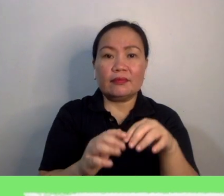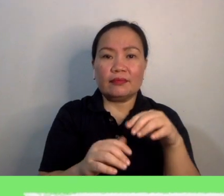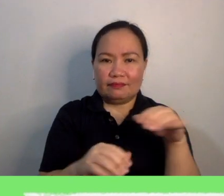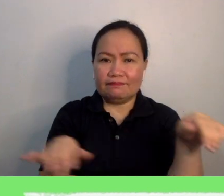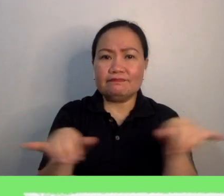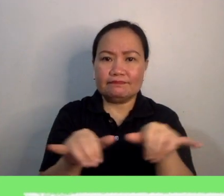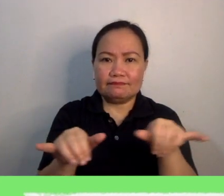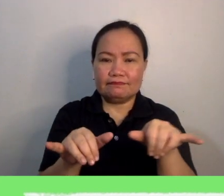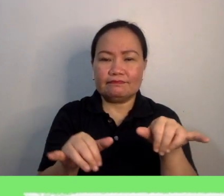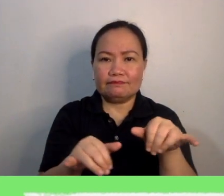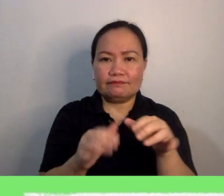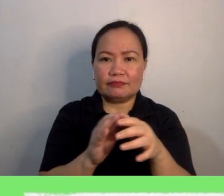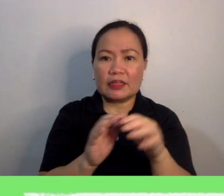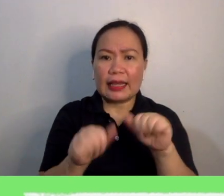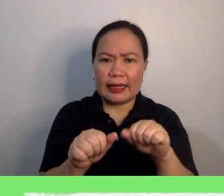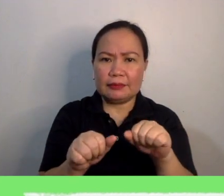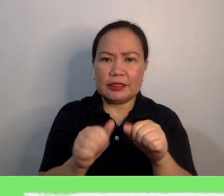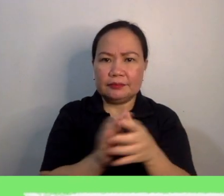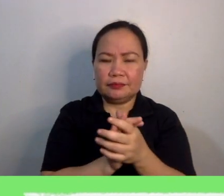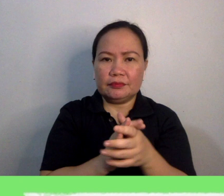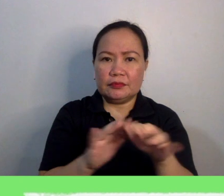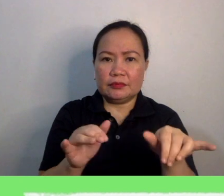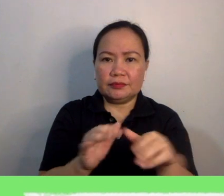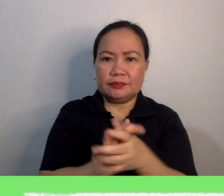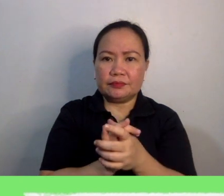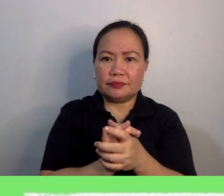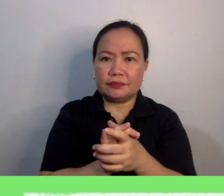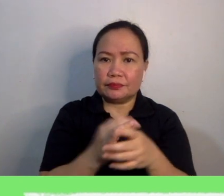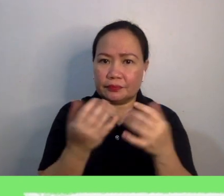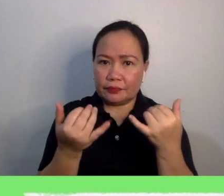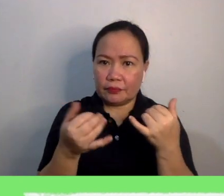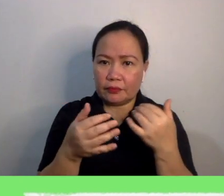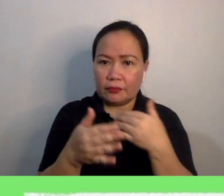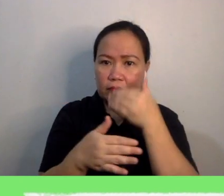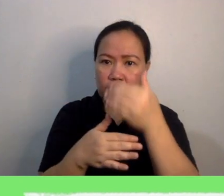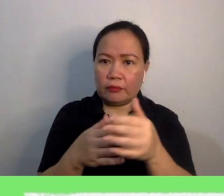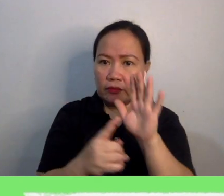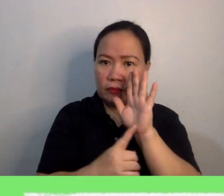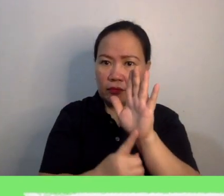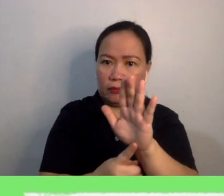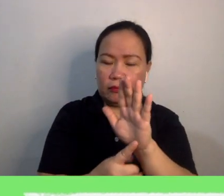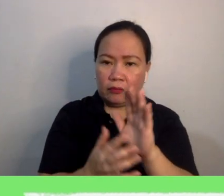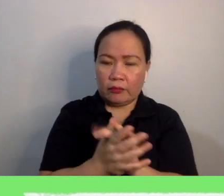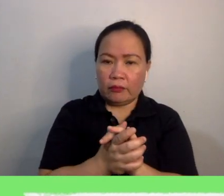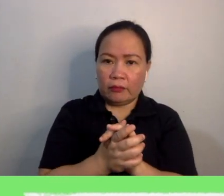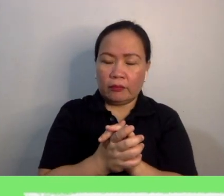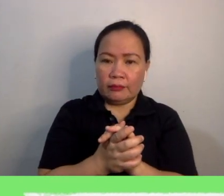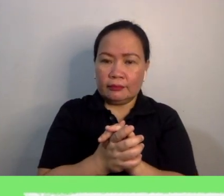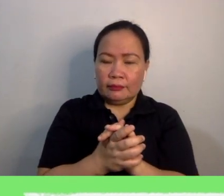adjacent angles. Next, let me show you an example of